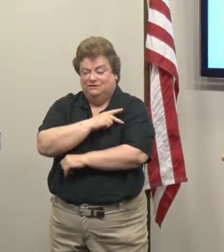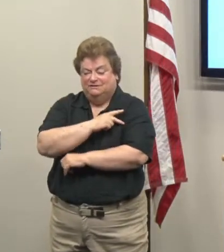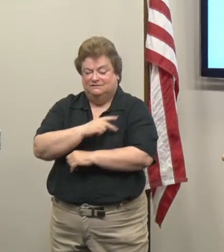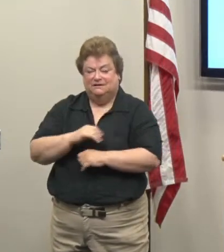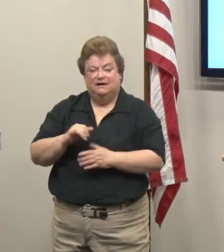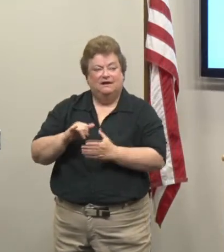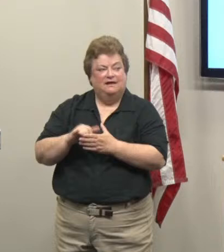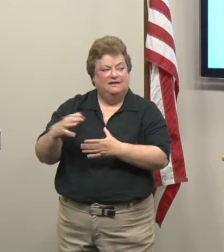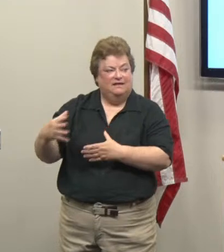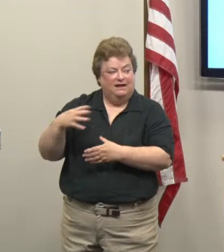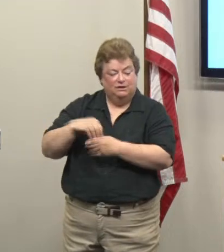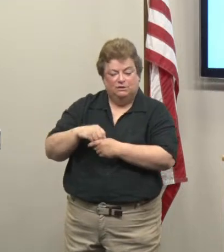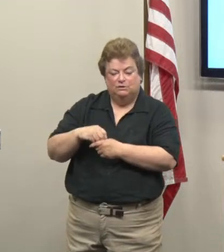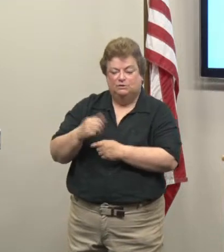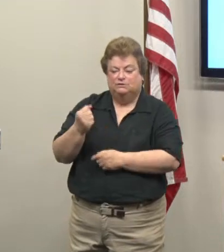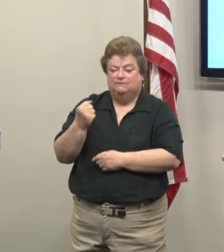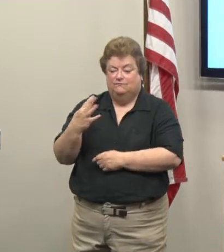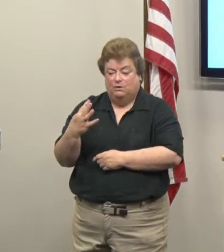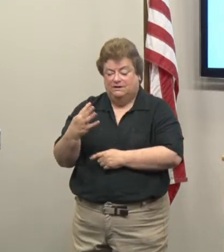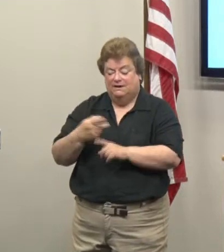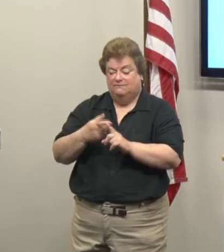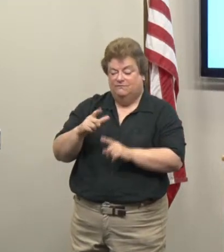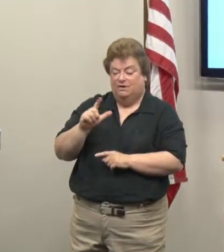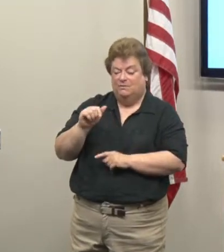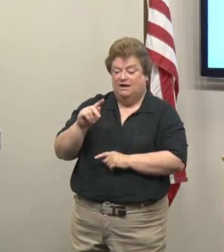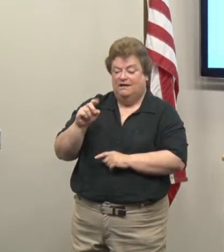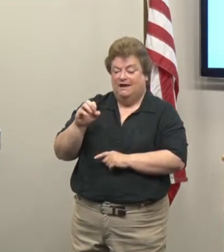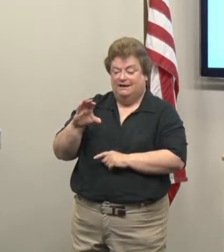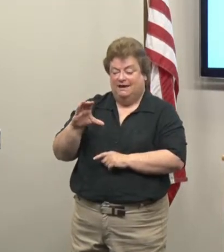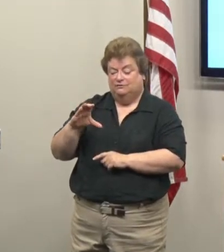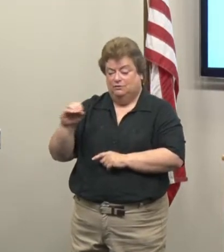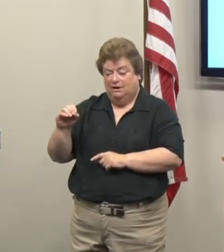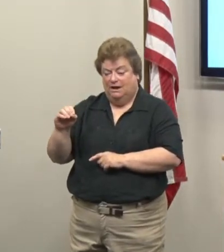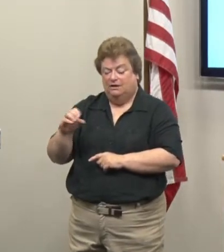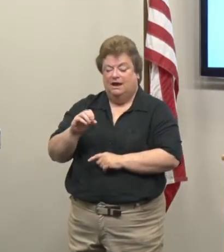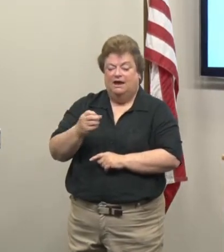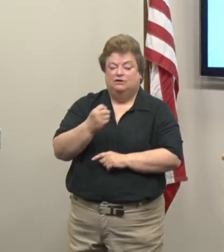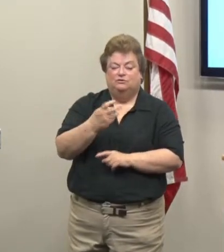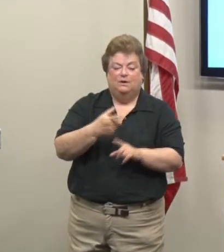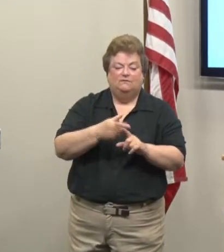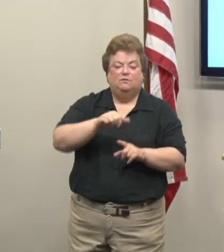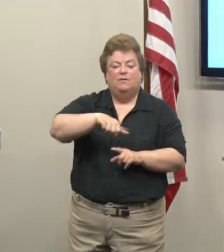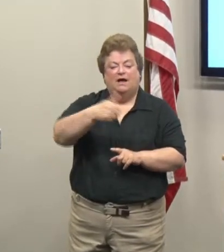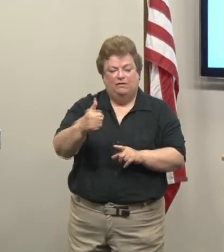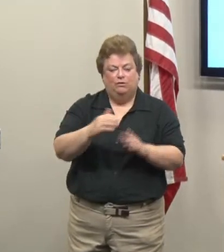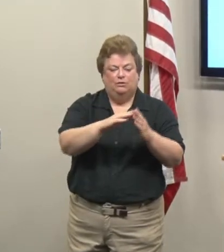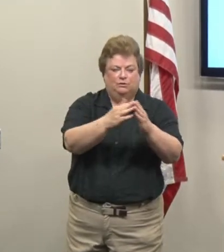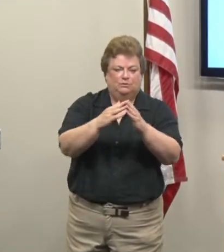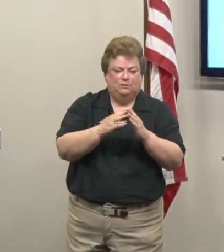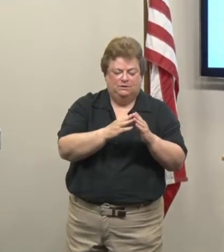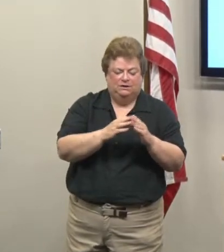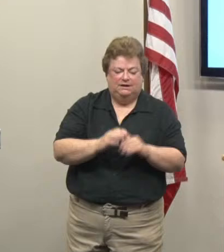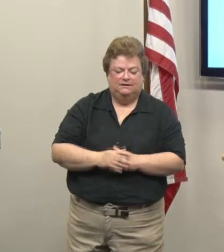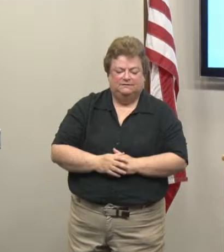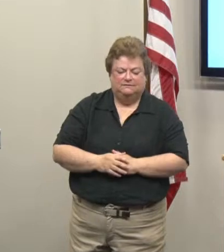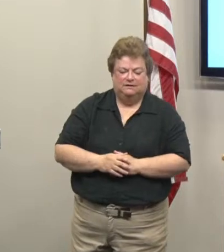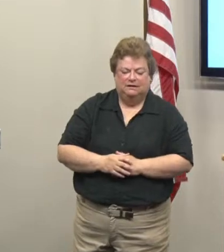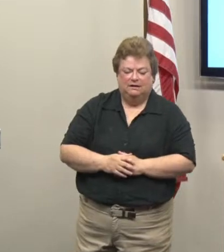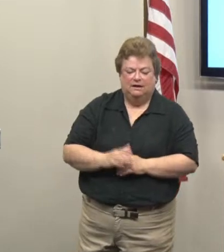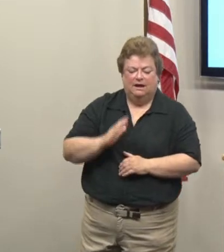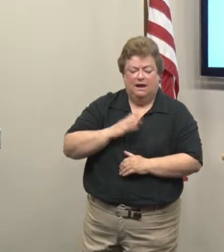This includes 14 Lancaster County residents and 12 from other communities. While our